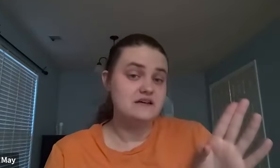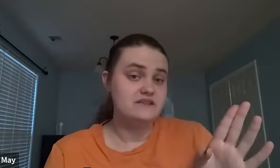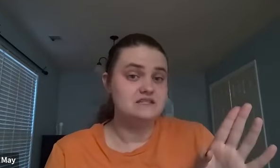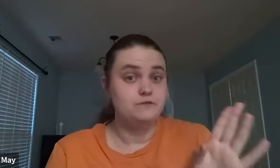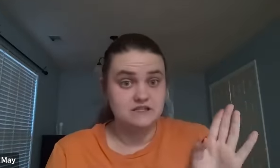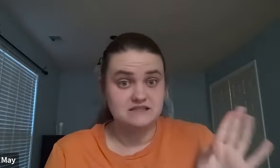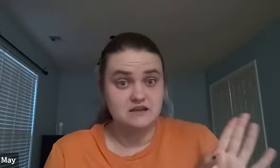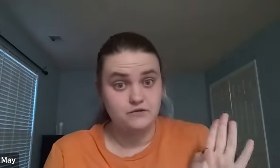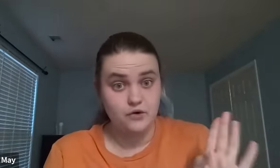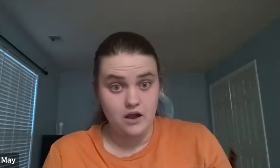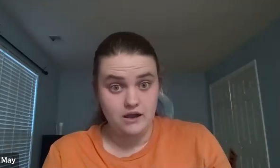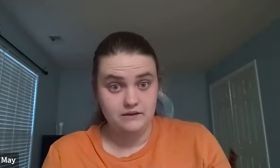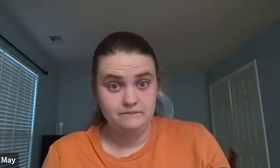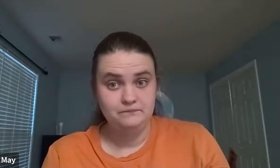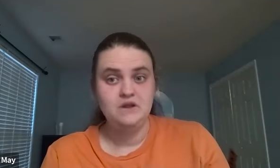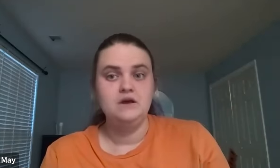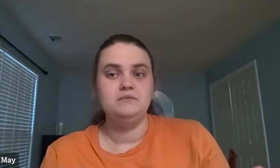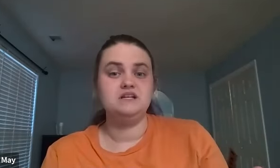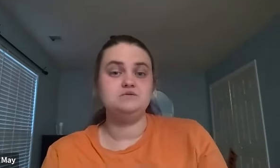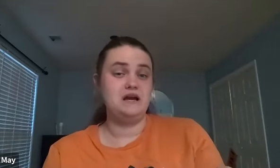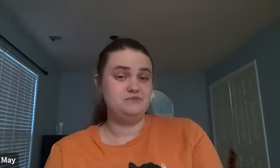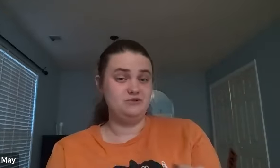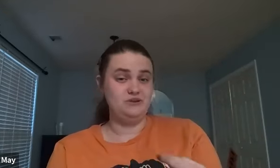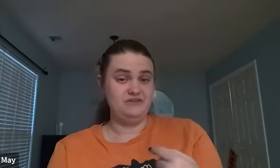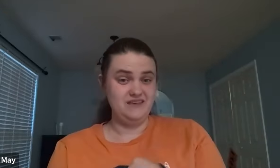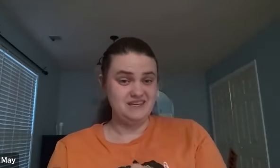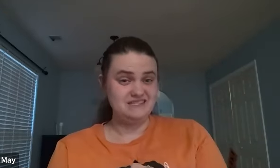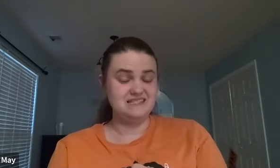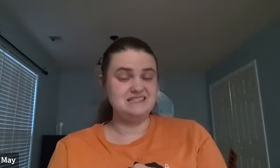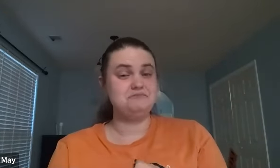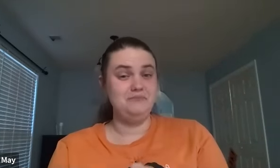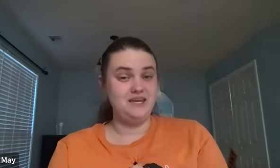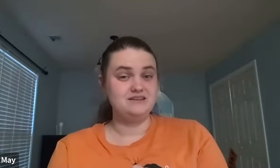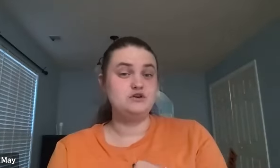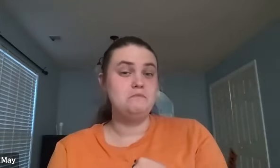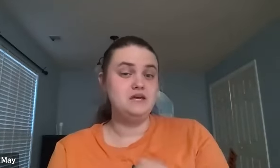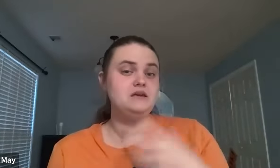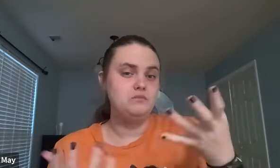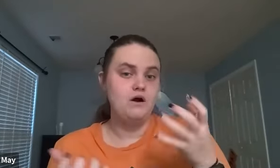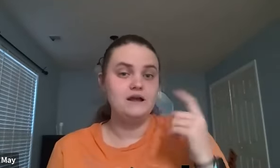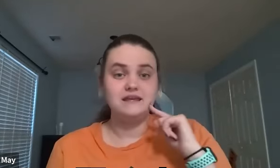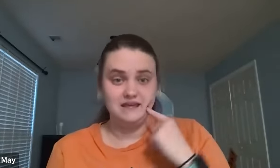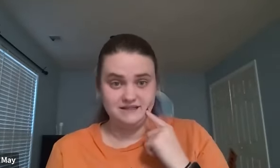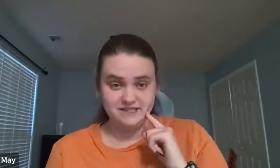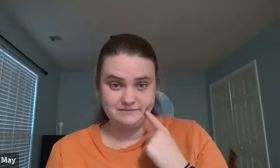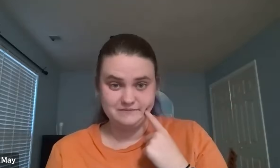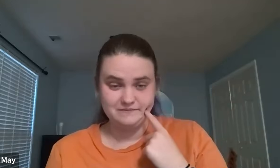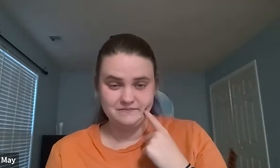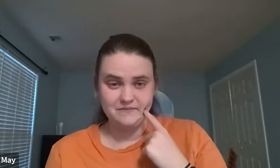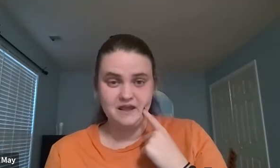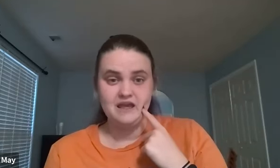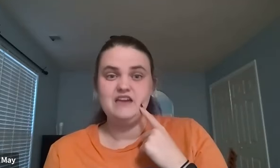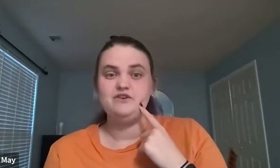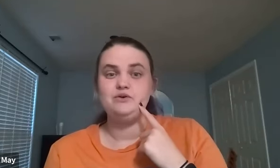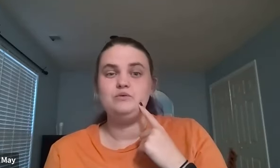that's different is the sign for I. Because when I'm doing this is me. So me want candy. If you were